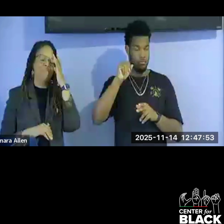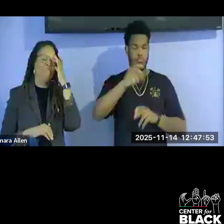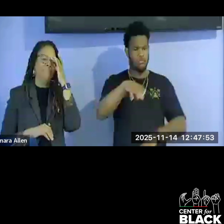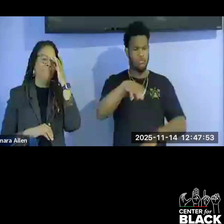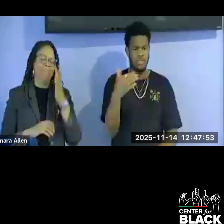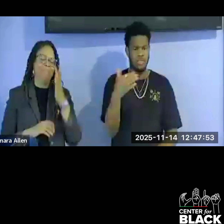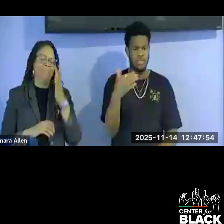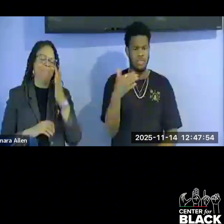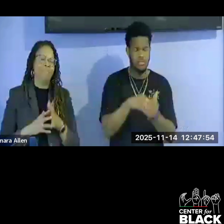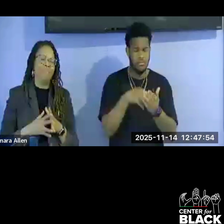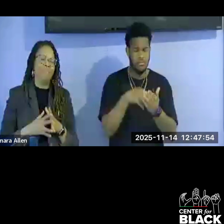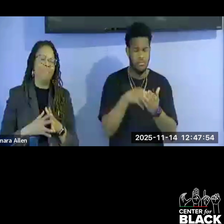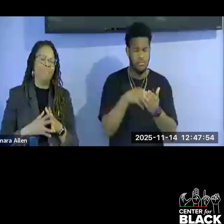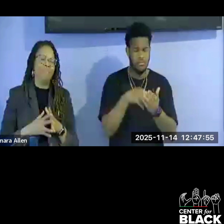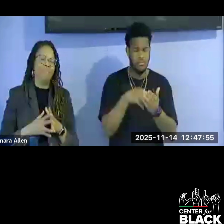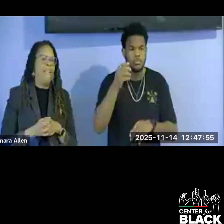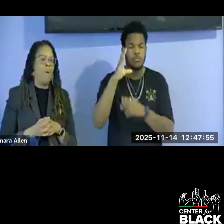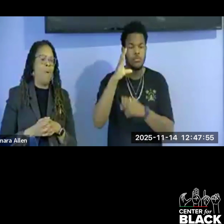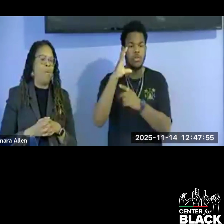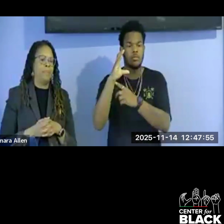Sarita Cornwall.